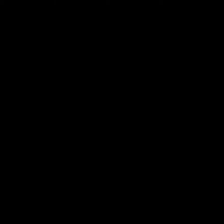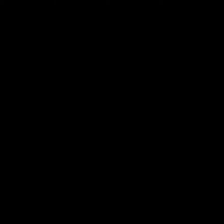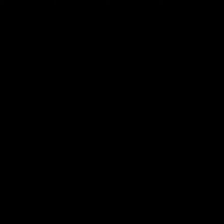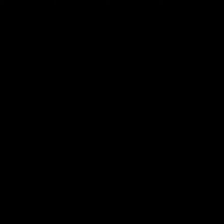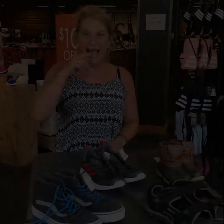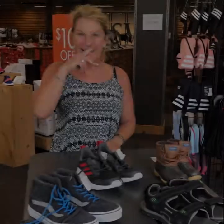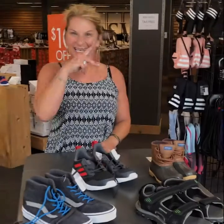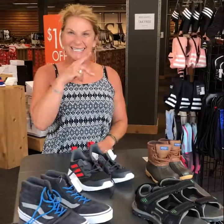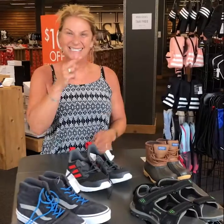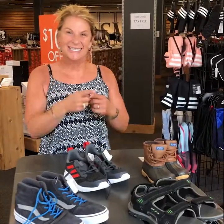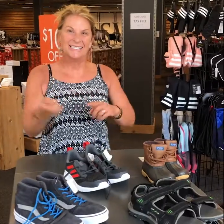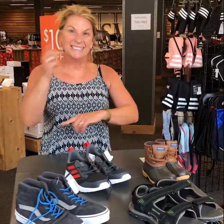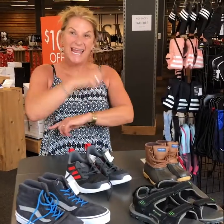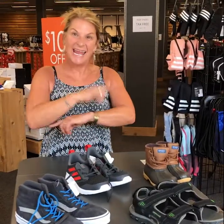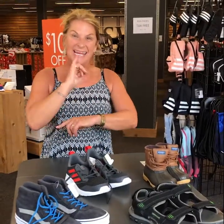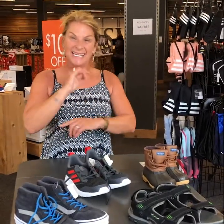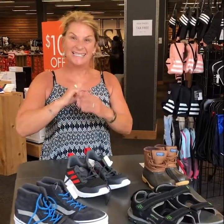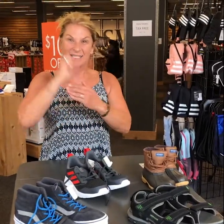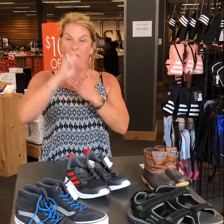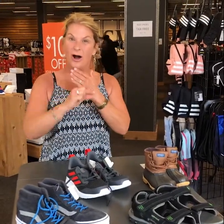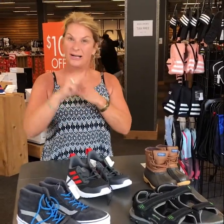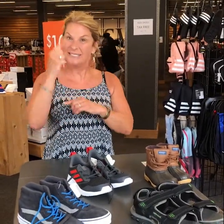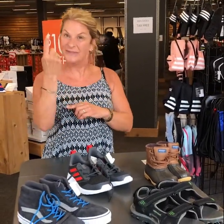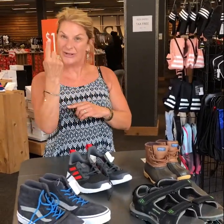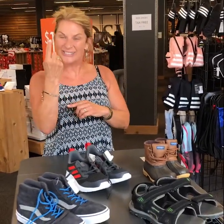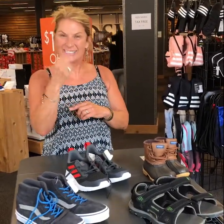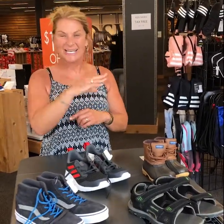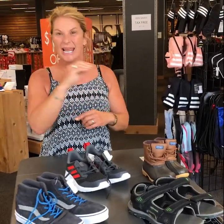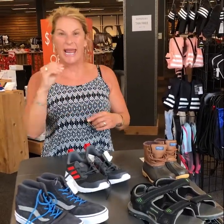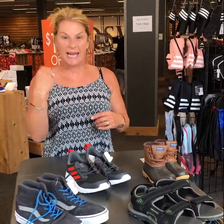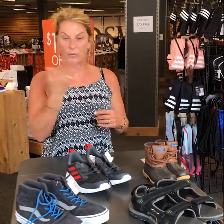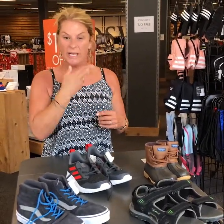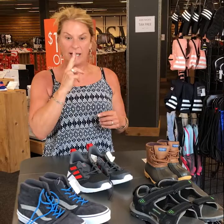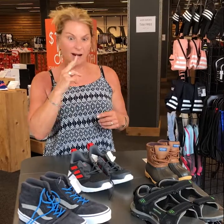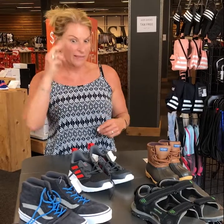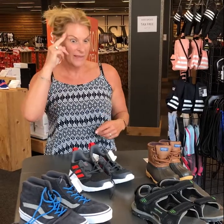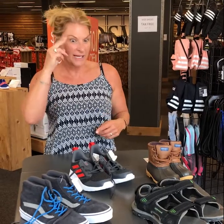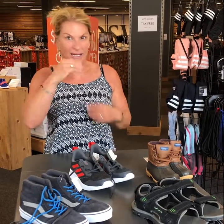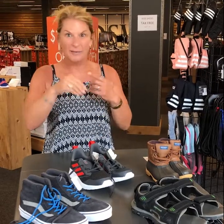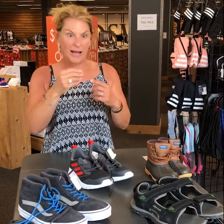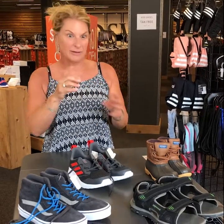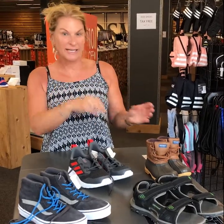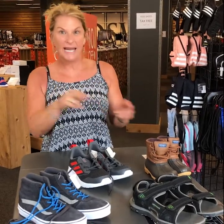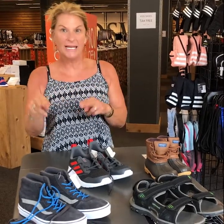Hi kids! Today is August 1st and we are thinking about getting,